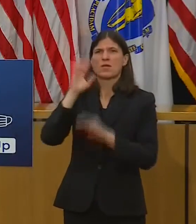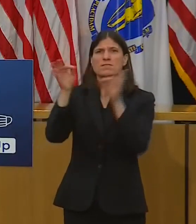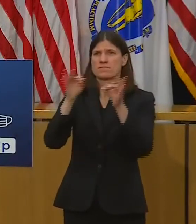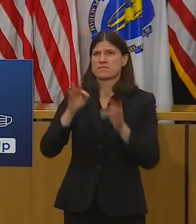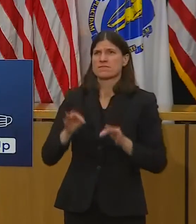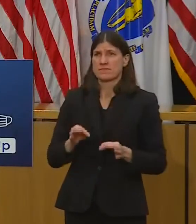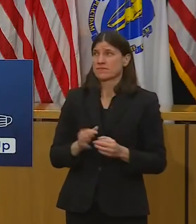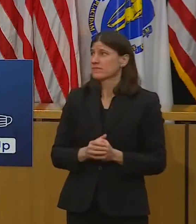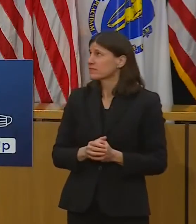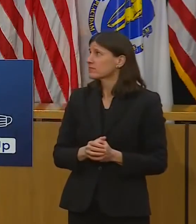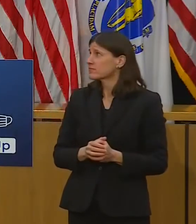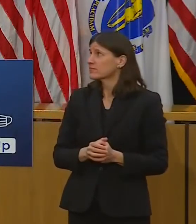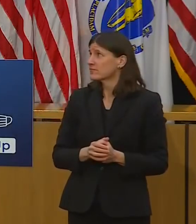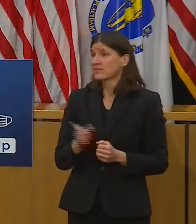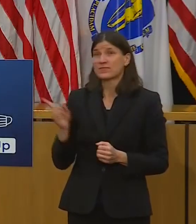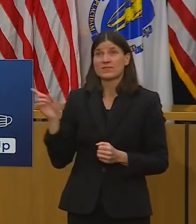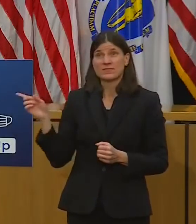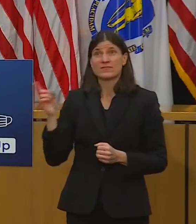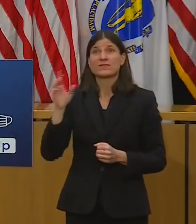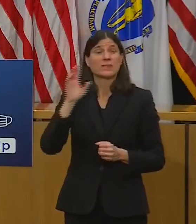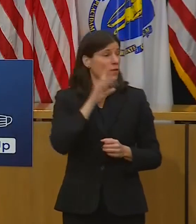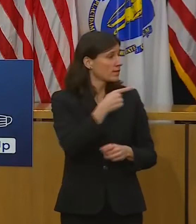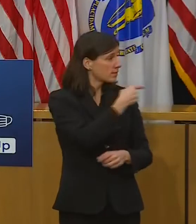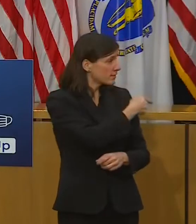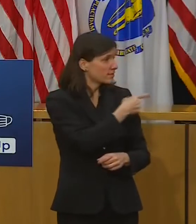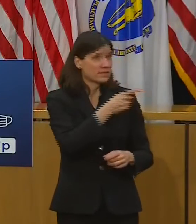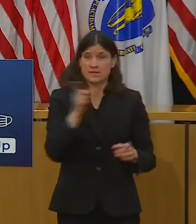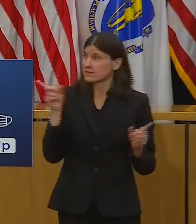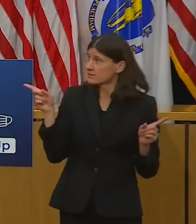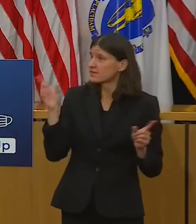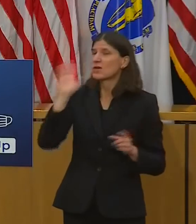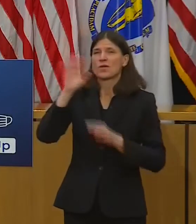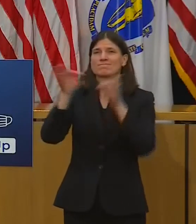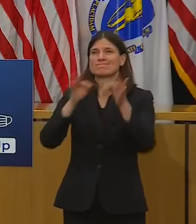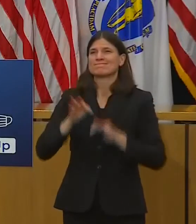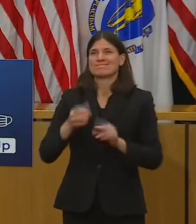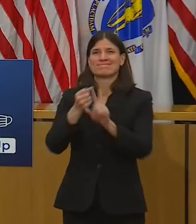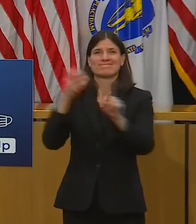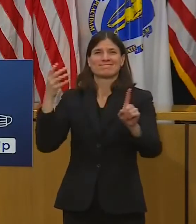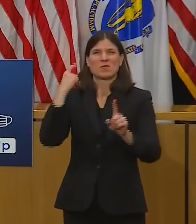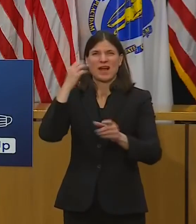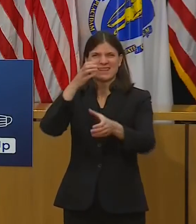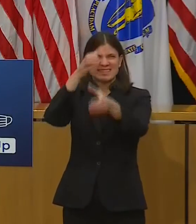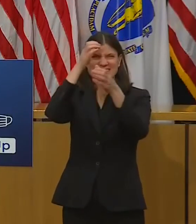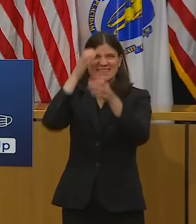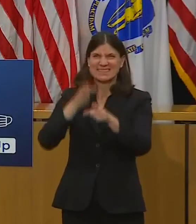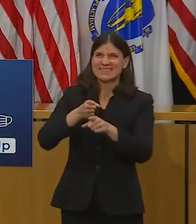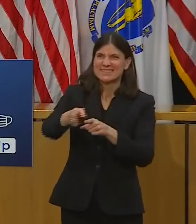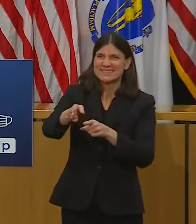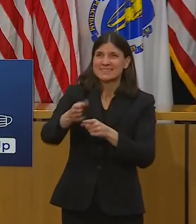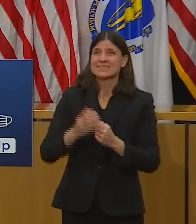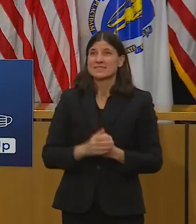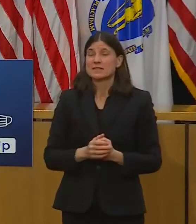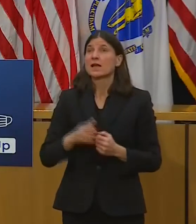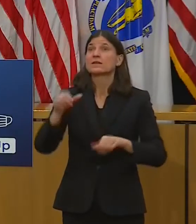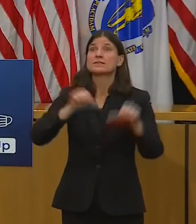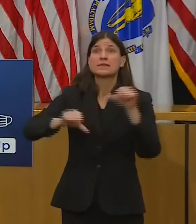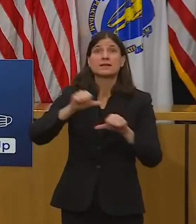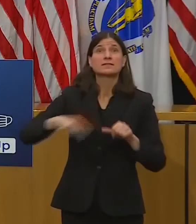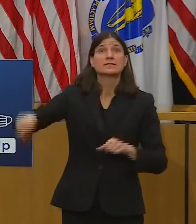these people up here will have more to say about it in a minute. The data around this is clear that in-person learning is essential to